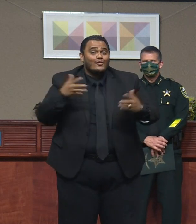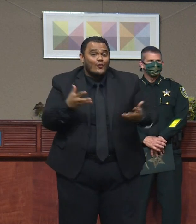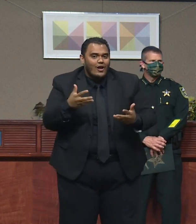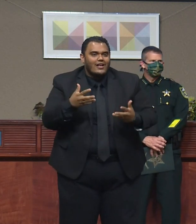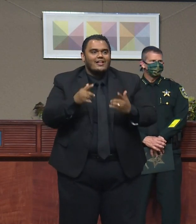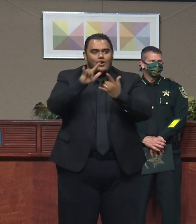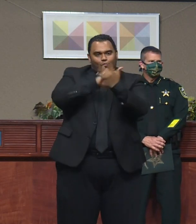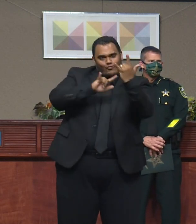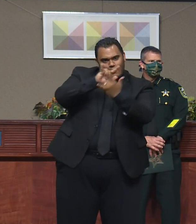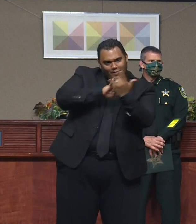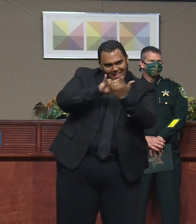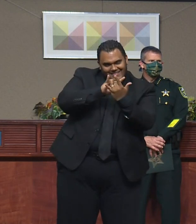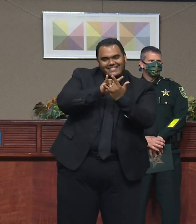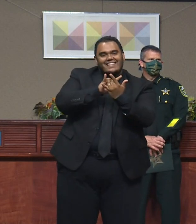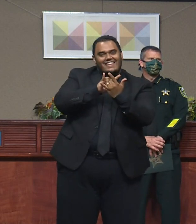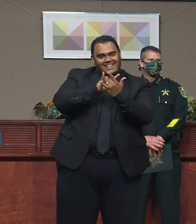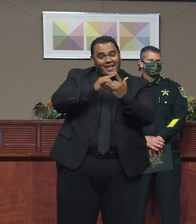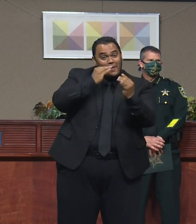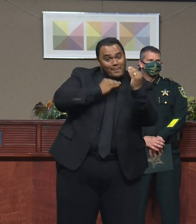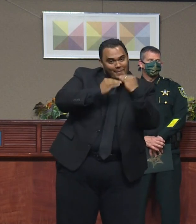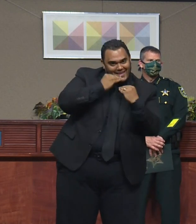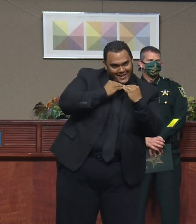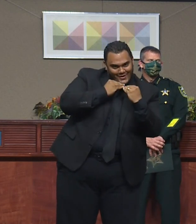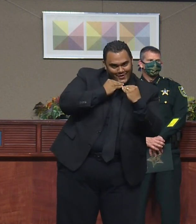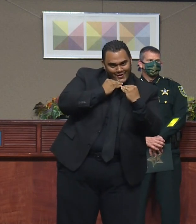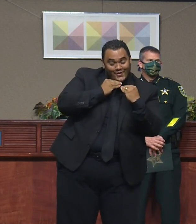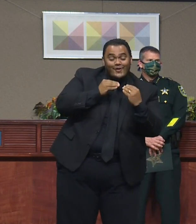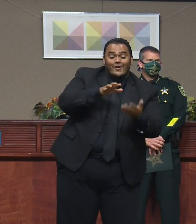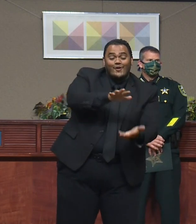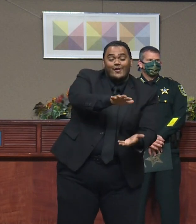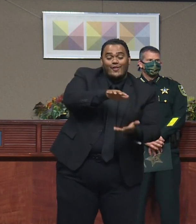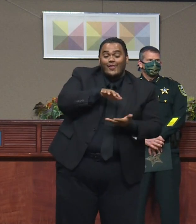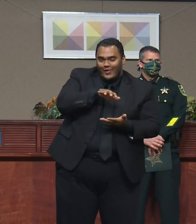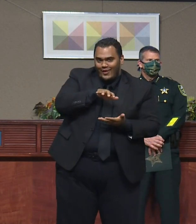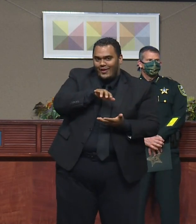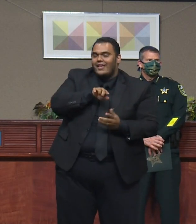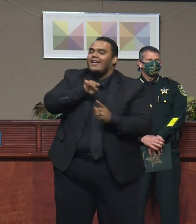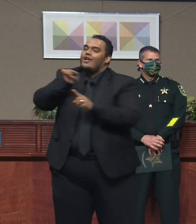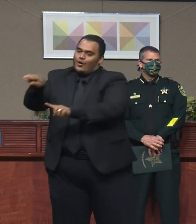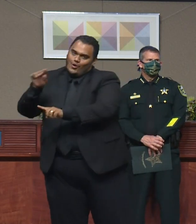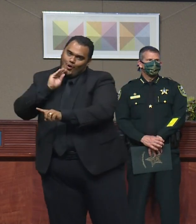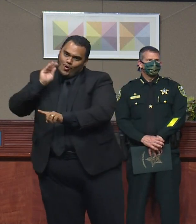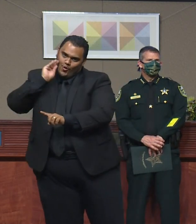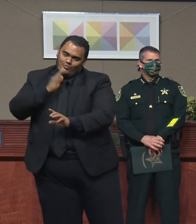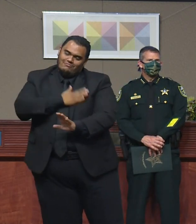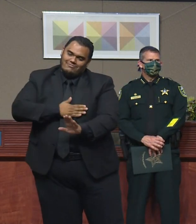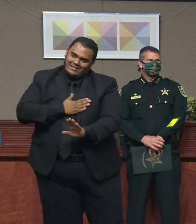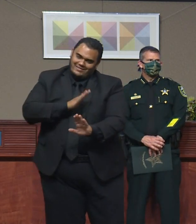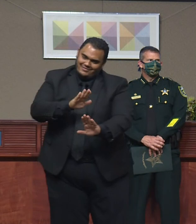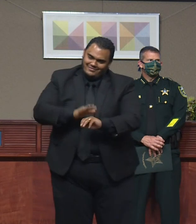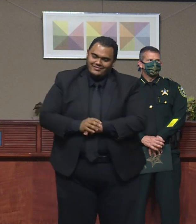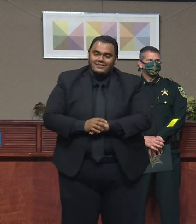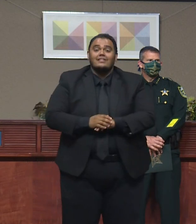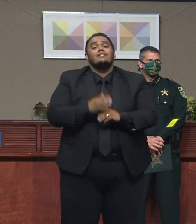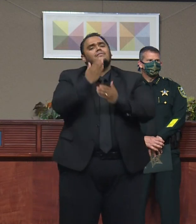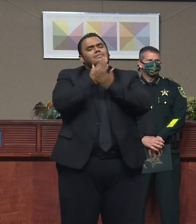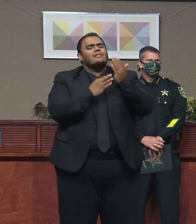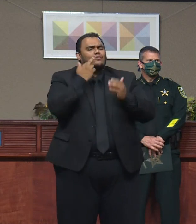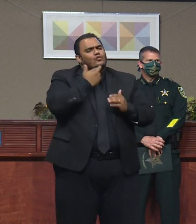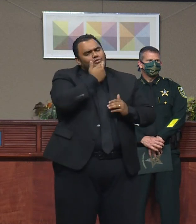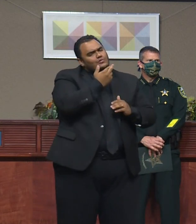but eat it at home. You know, even though some restaurants will be open, but we want you to enjoy